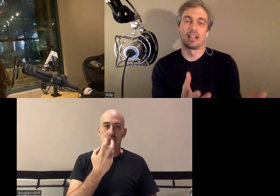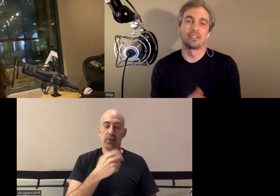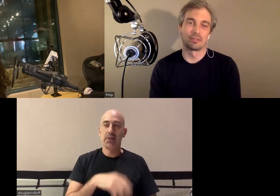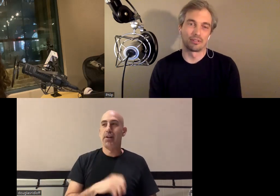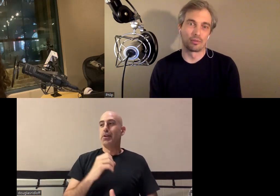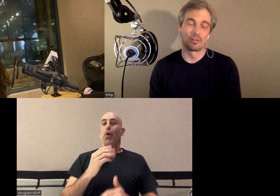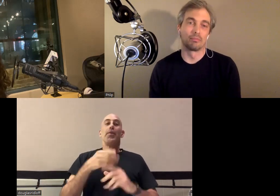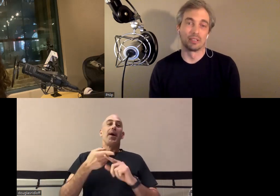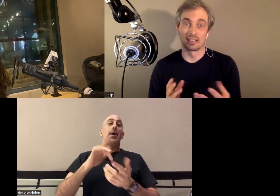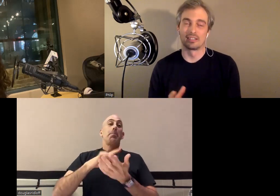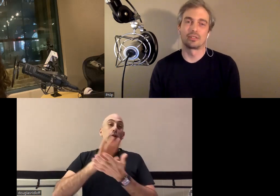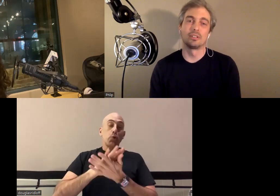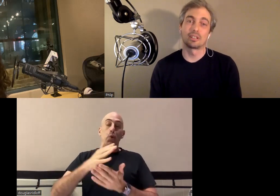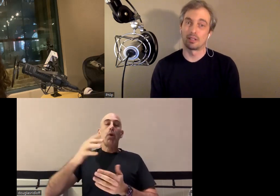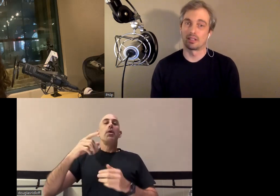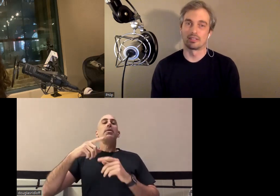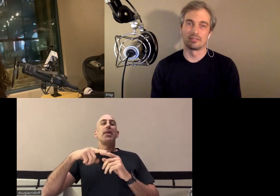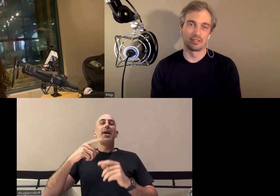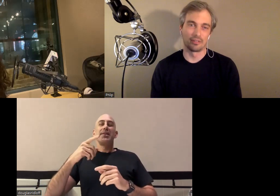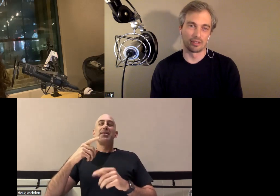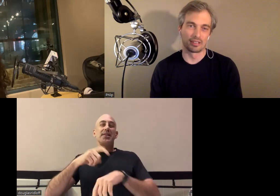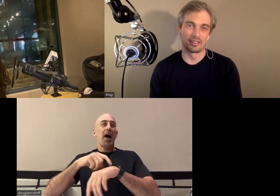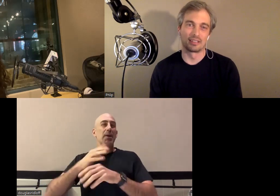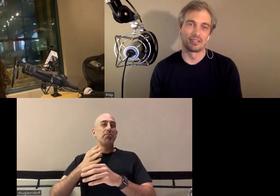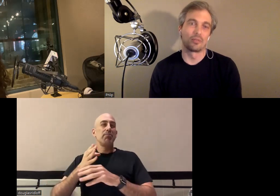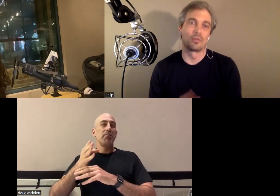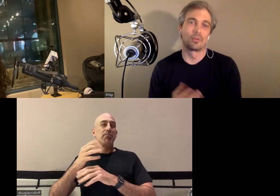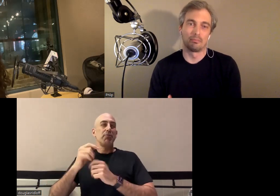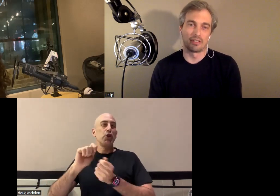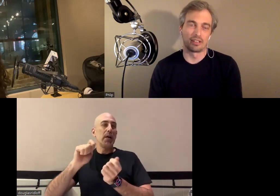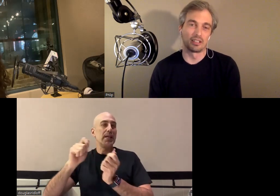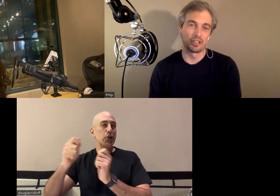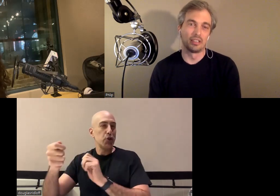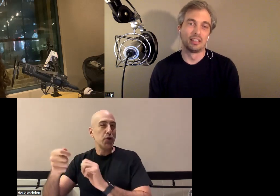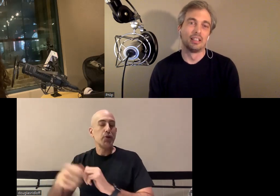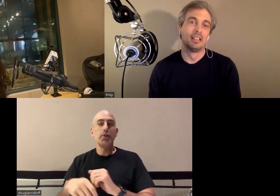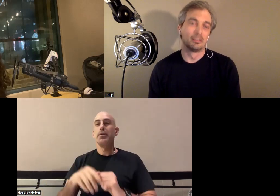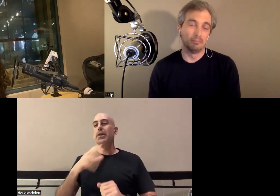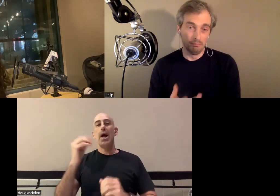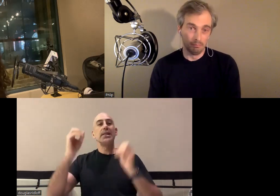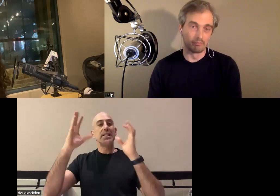to thrive as I went forward. But yes, the school experience, very focused on the oral methodology.